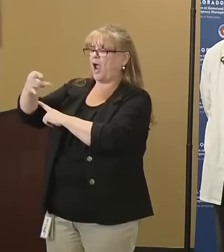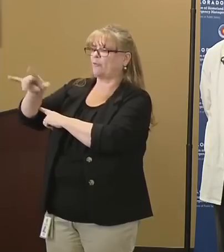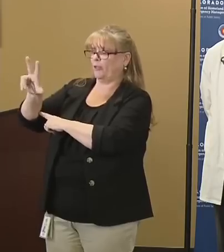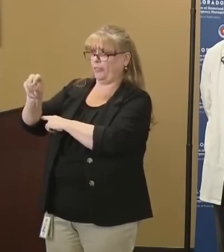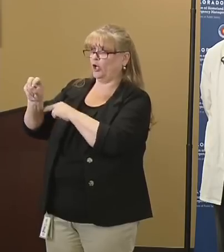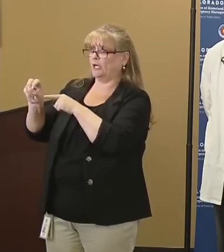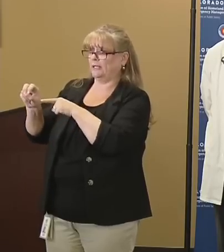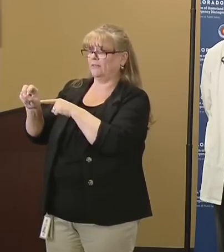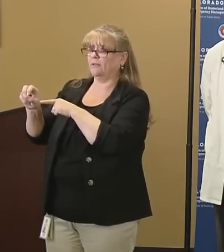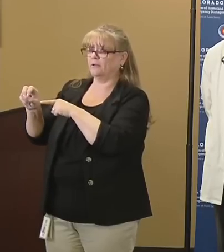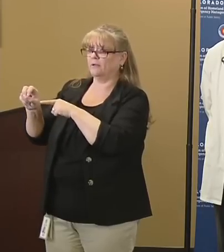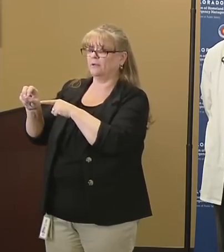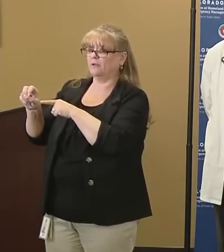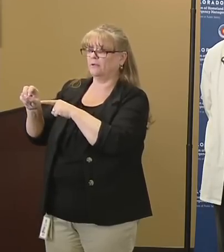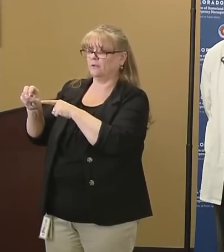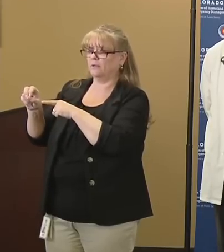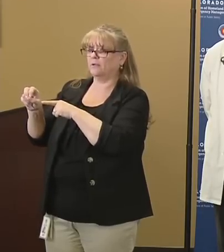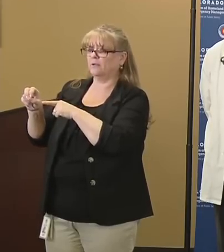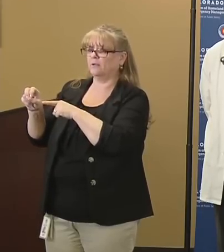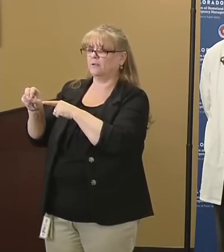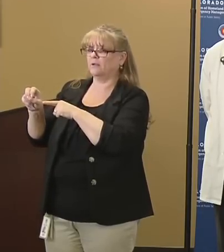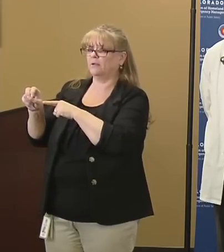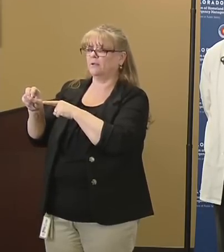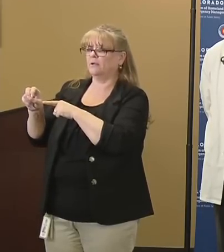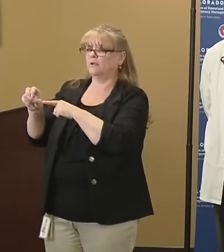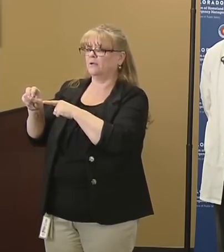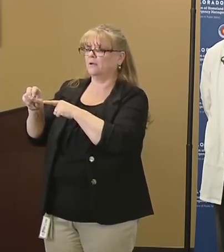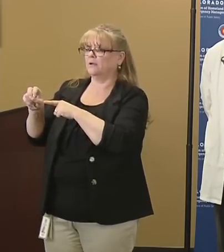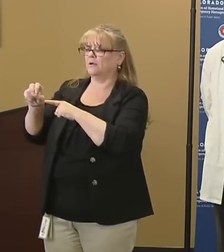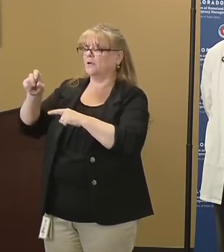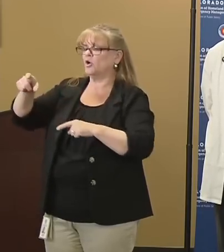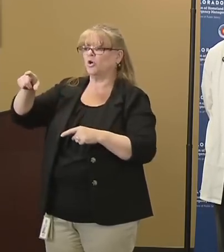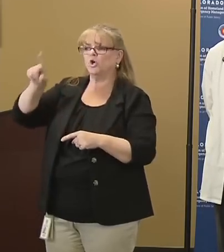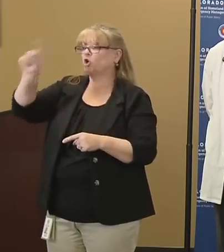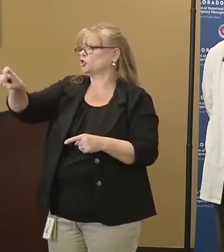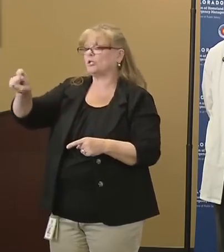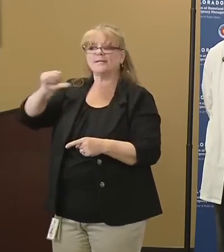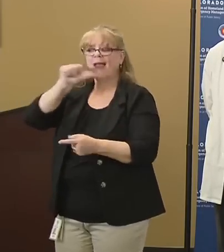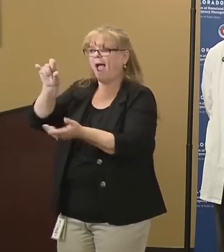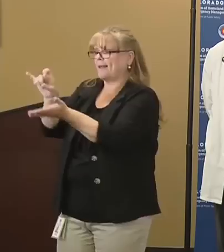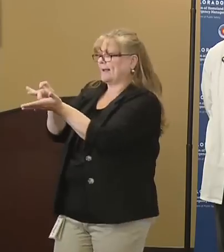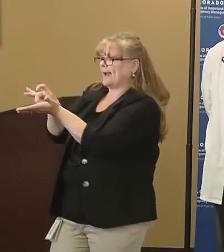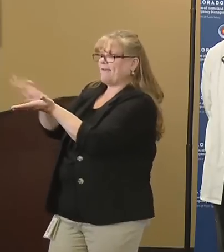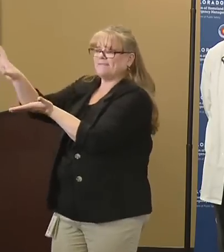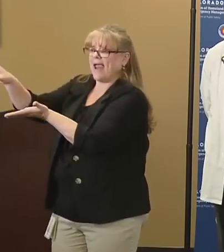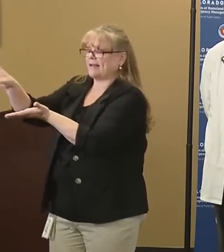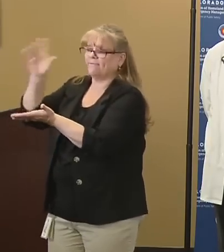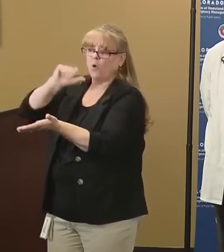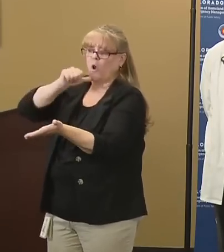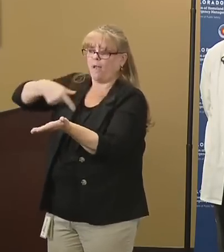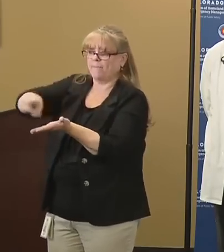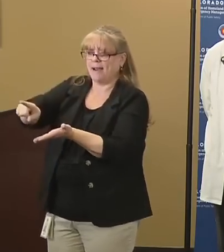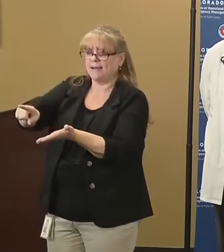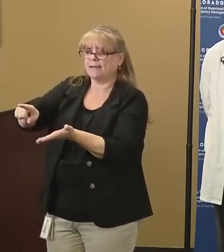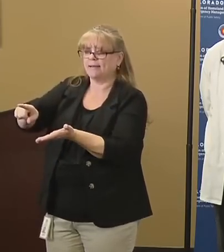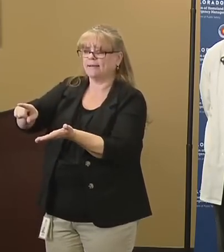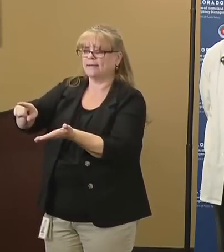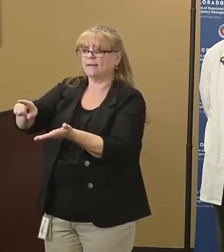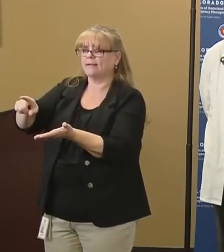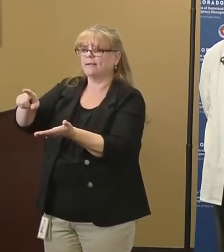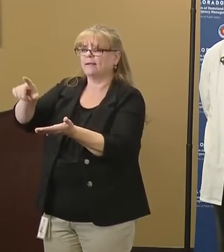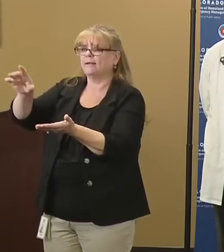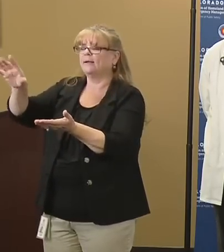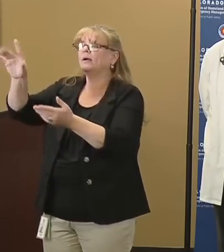little bit earlier, but there should not be evictions that are enforced except for public safety reasons. Like